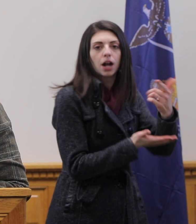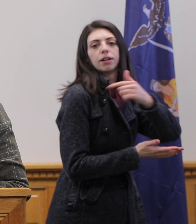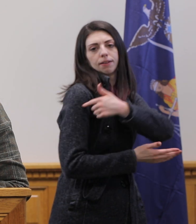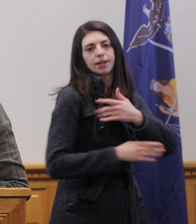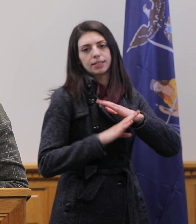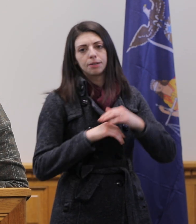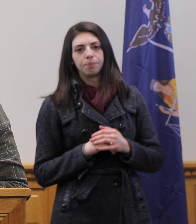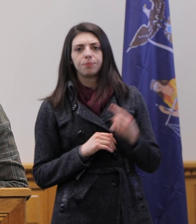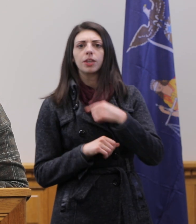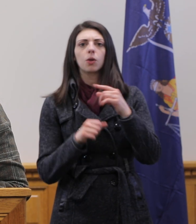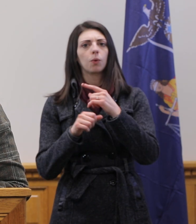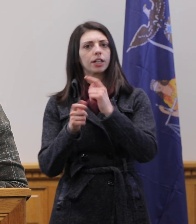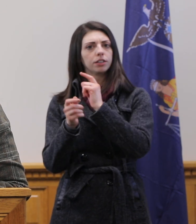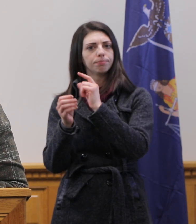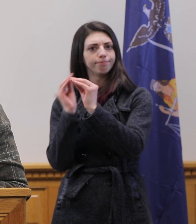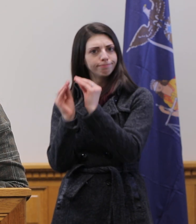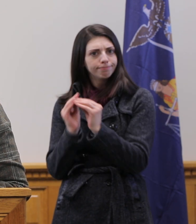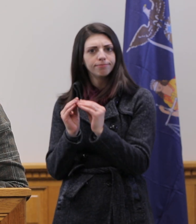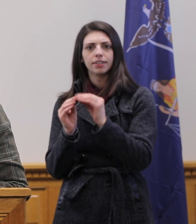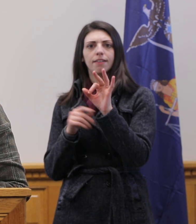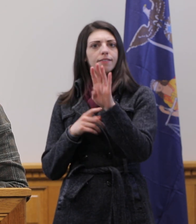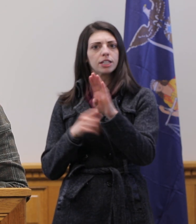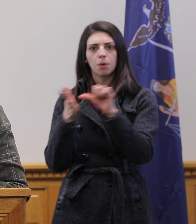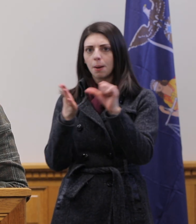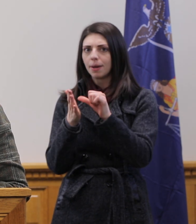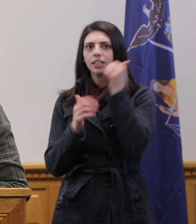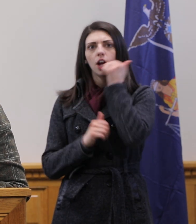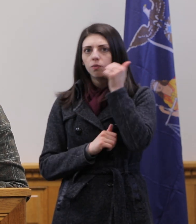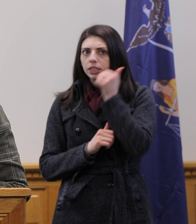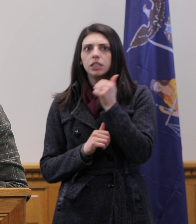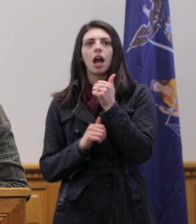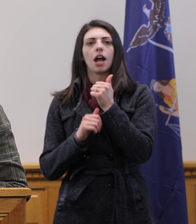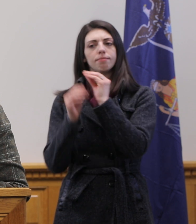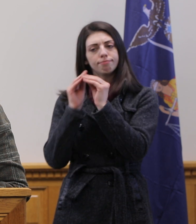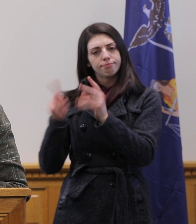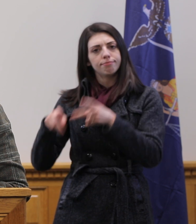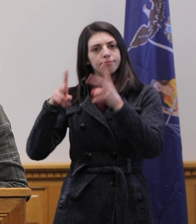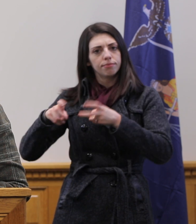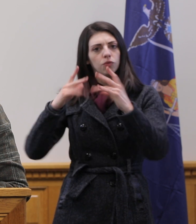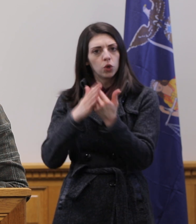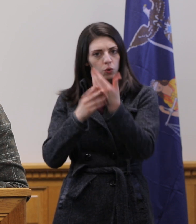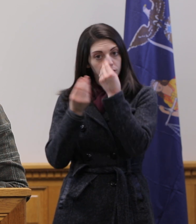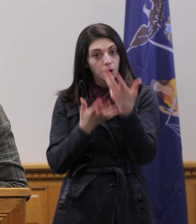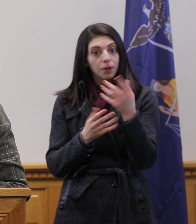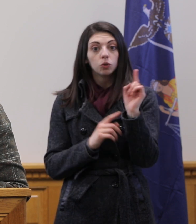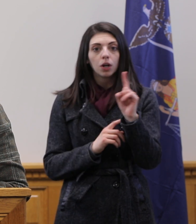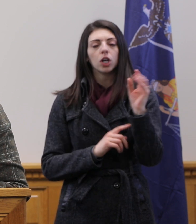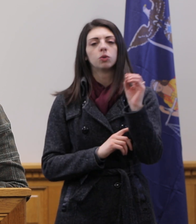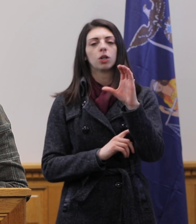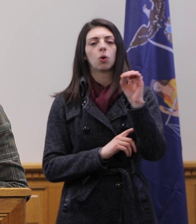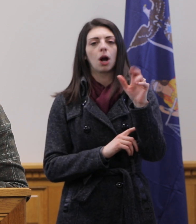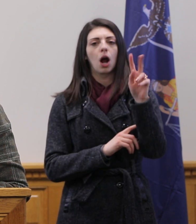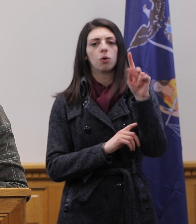update our Facebook page multiple times per day with information we receive. You can find us on Facebook at Oswego